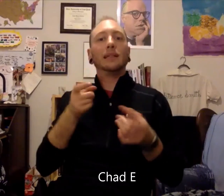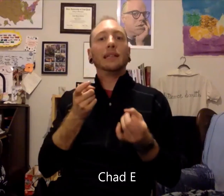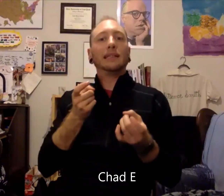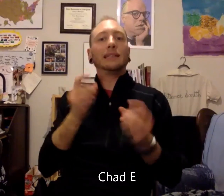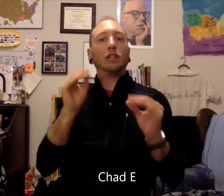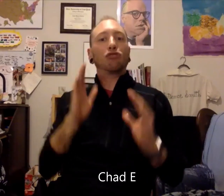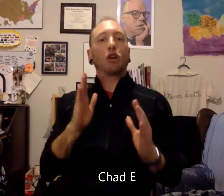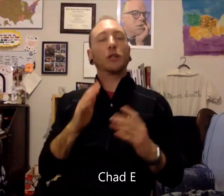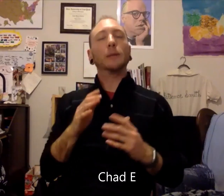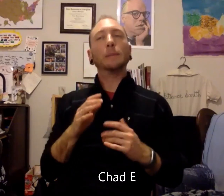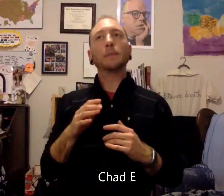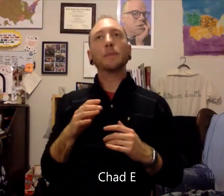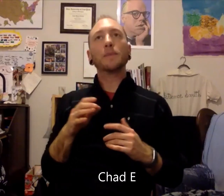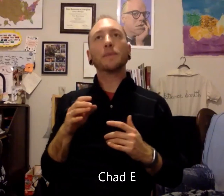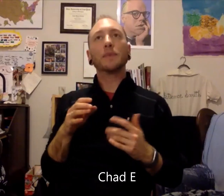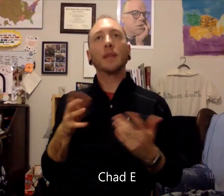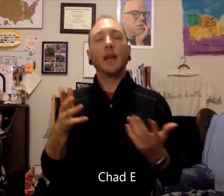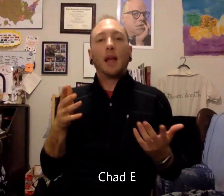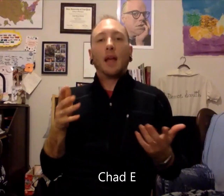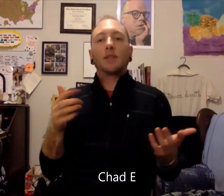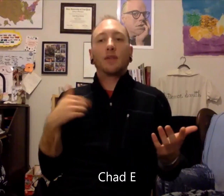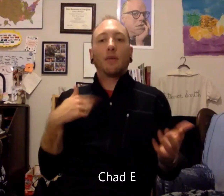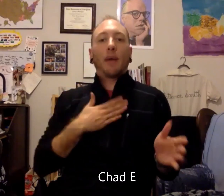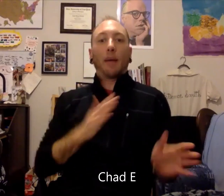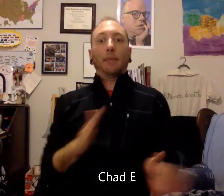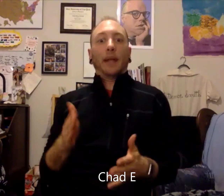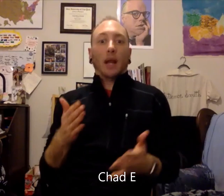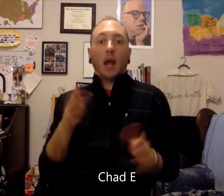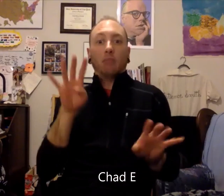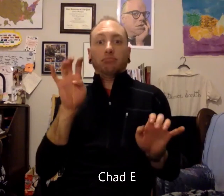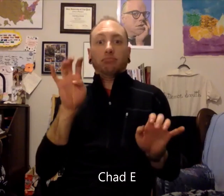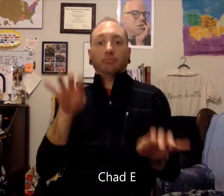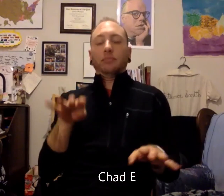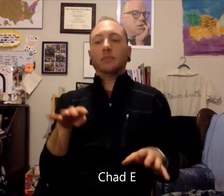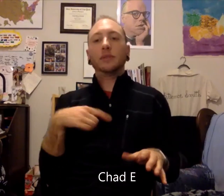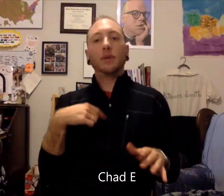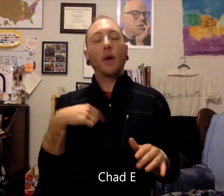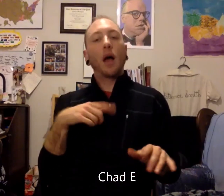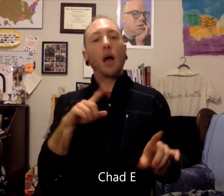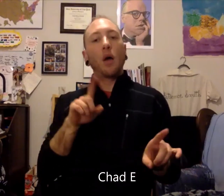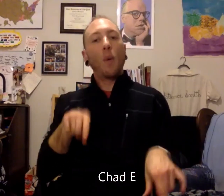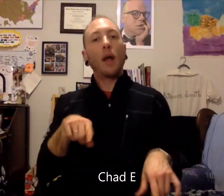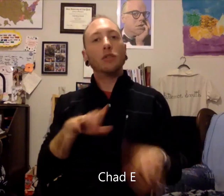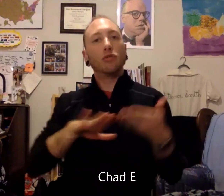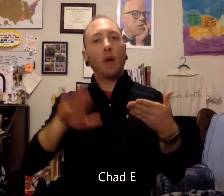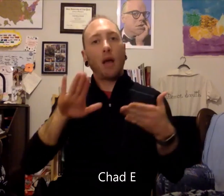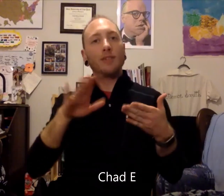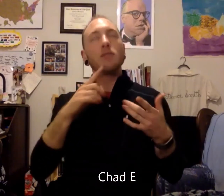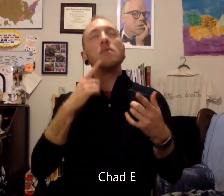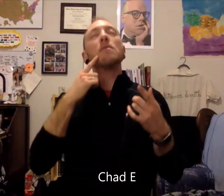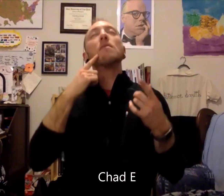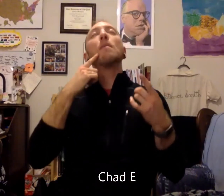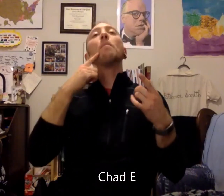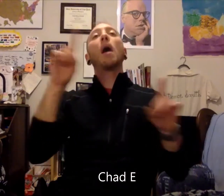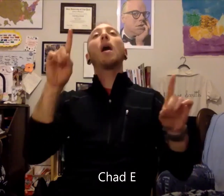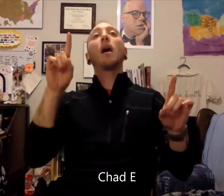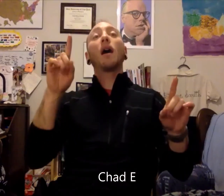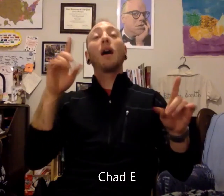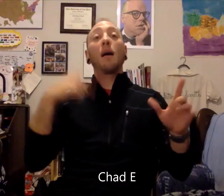just didn't know what to do with my life, and went up there, and, finally I could drink the way I wanted to drink. I could,